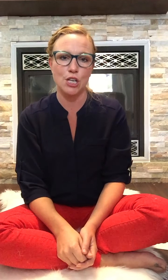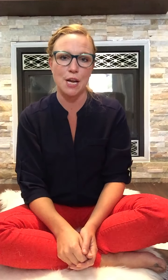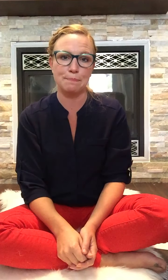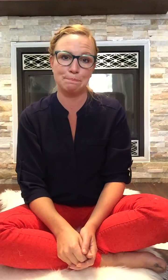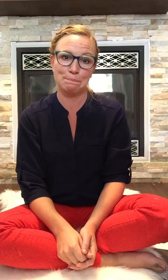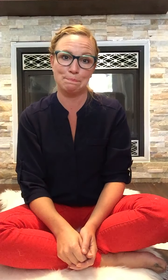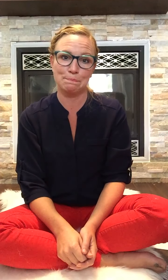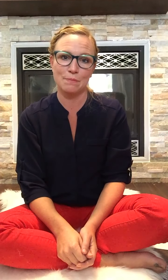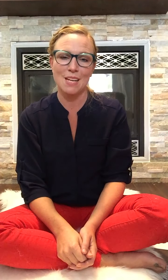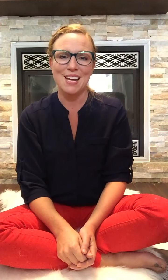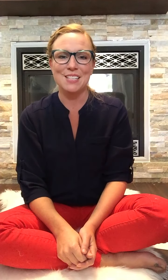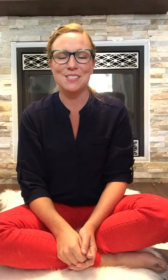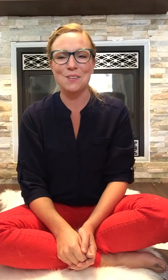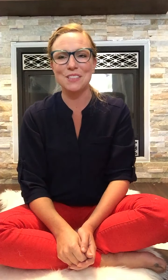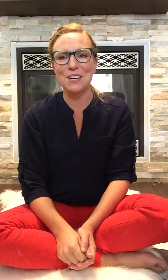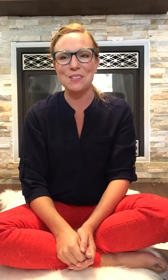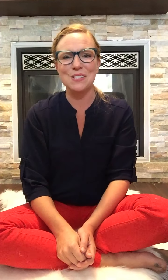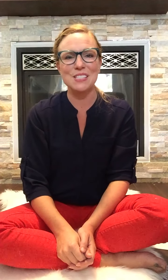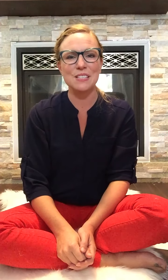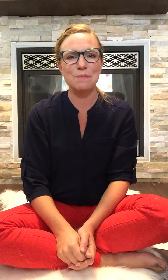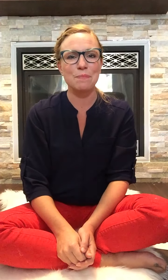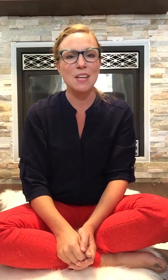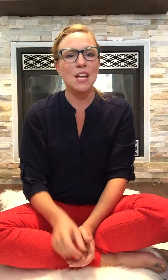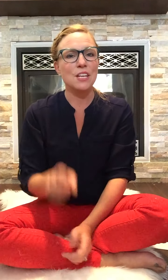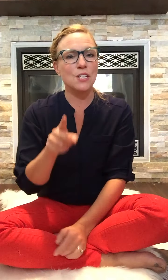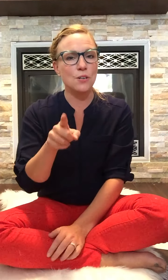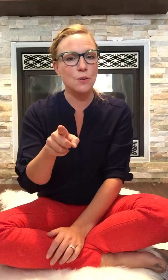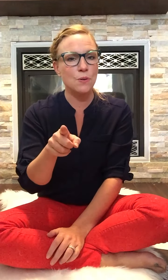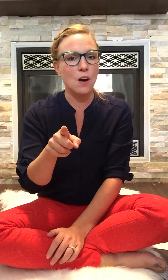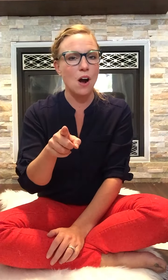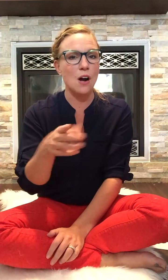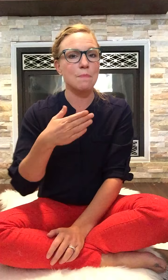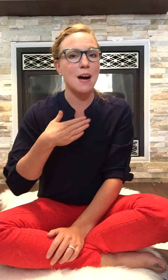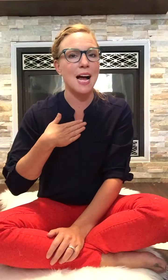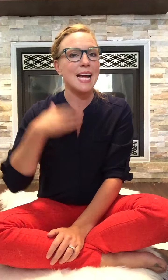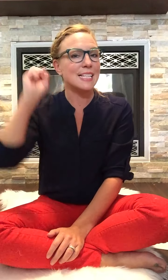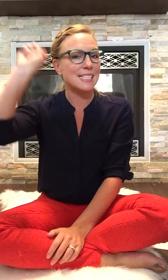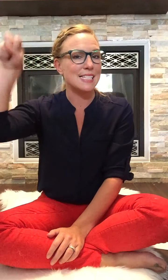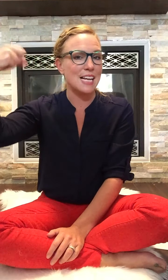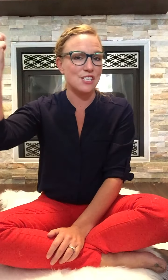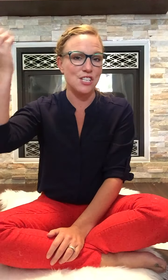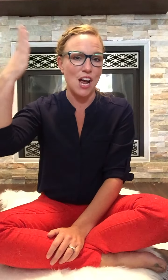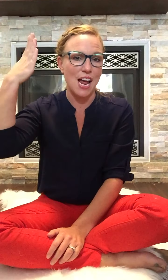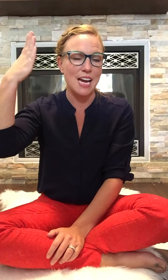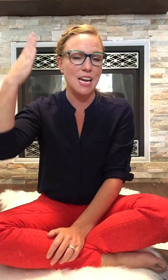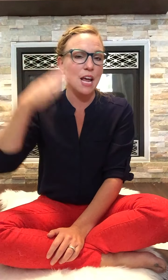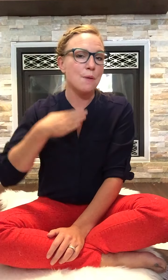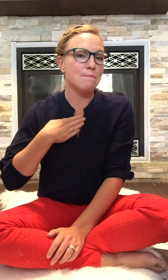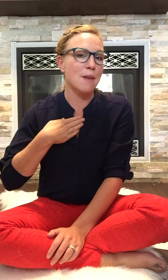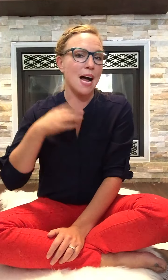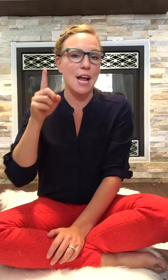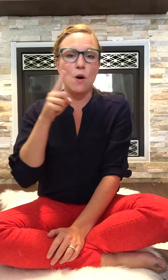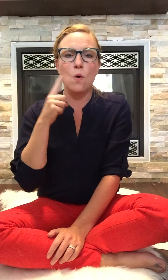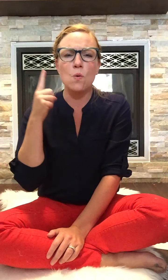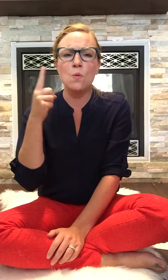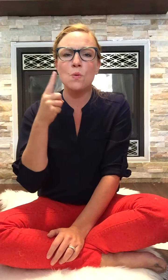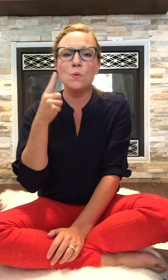chin. So it goes. You are my sunshine, my